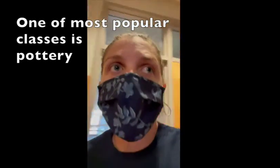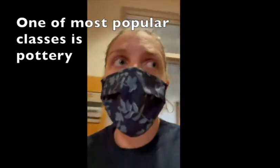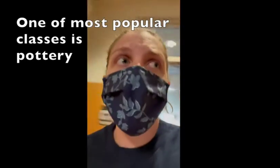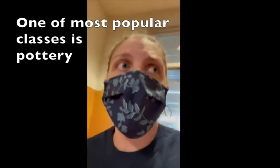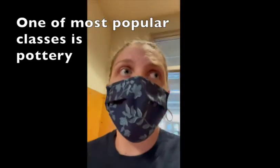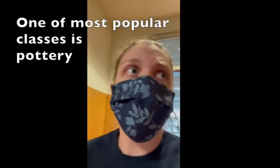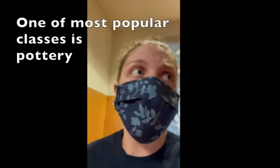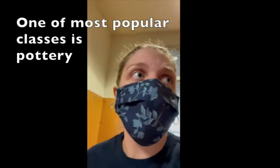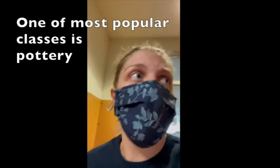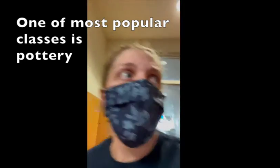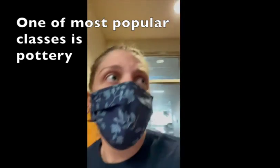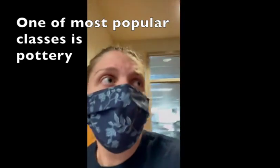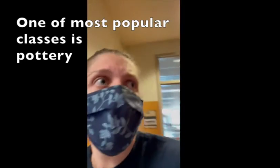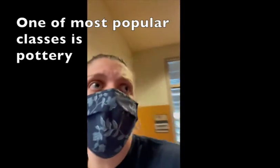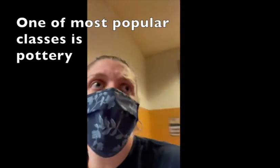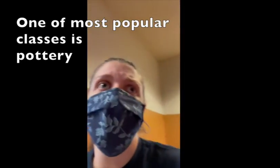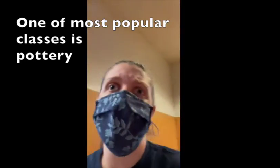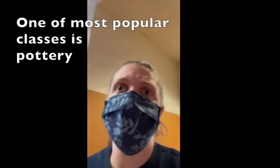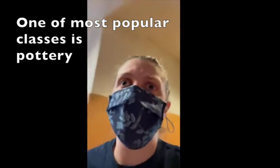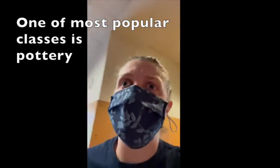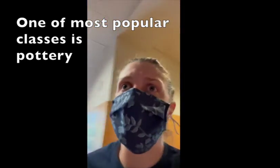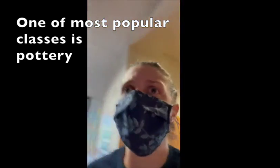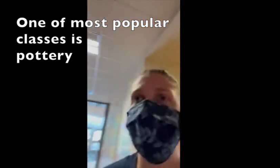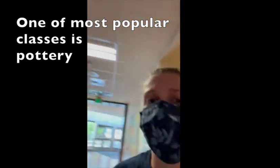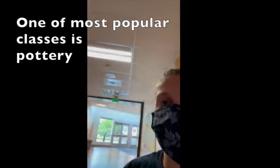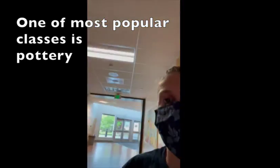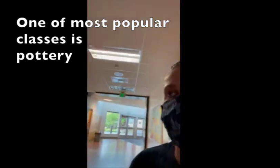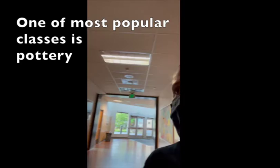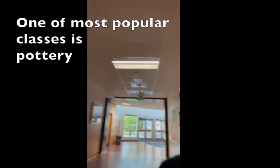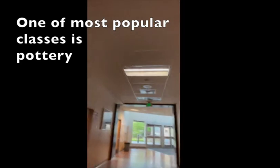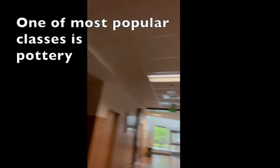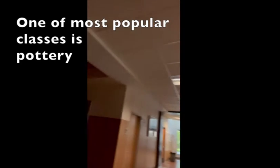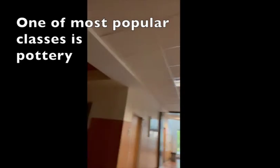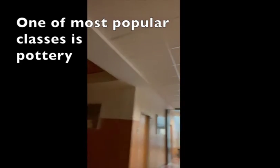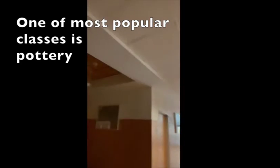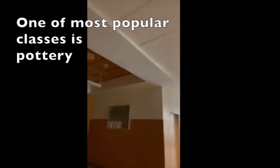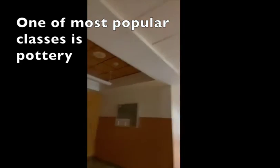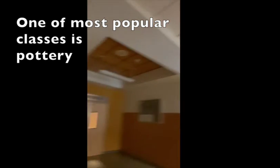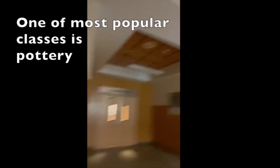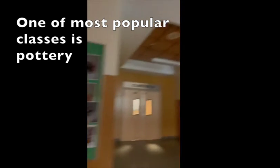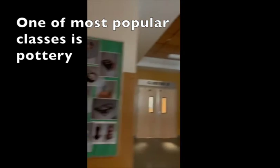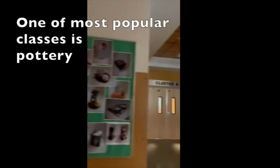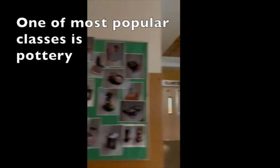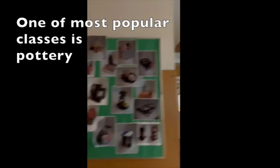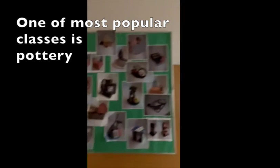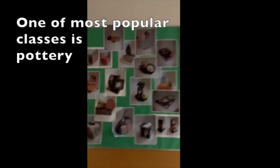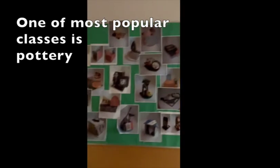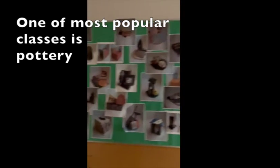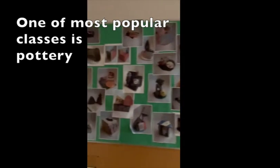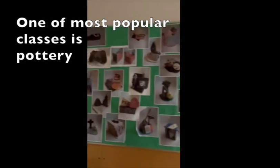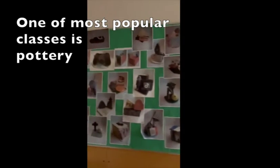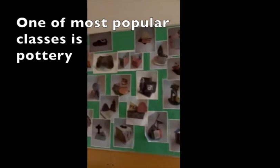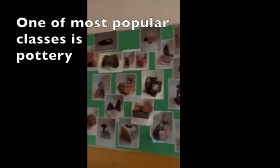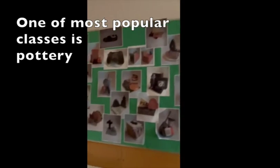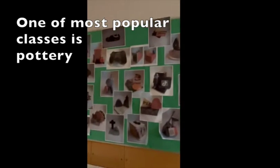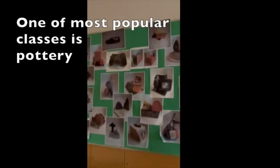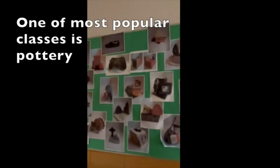And it is super amazing. Actually, we can see some pictures on the wall here of some of the